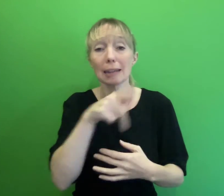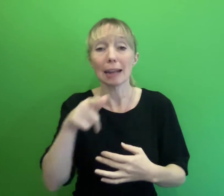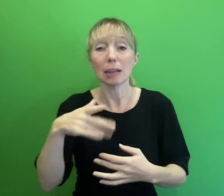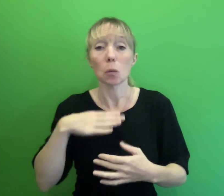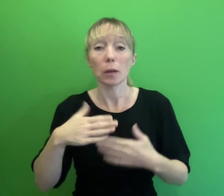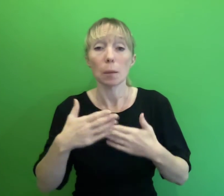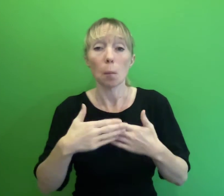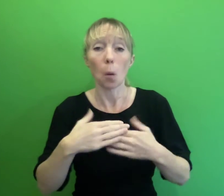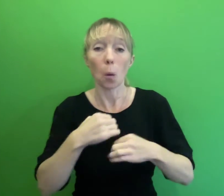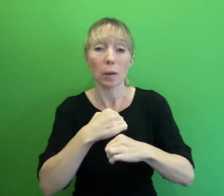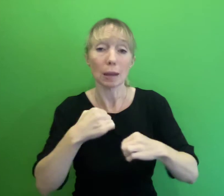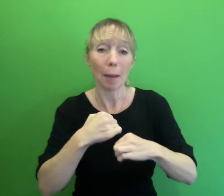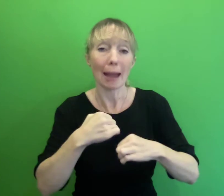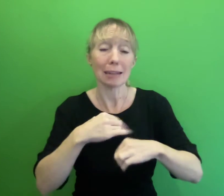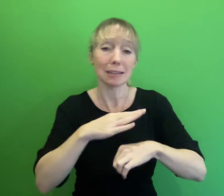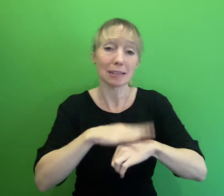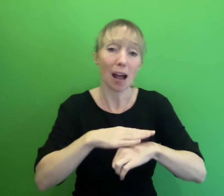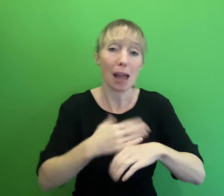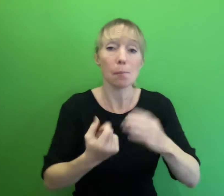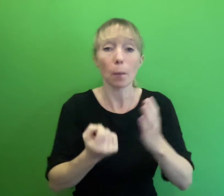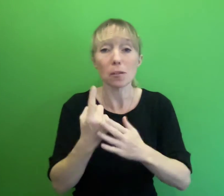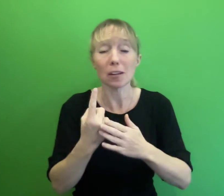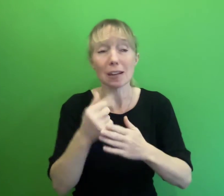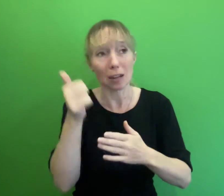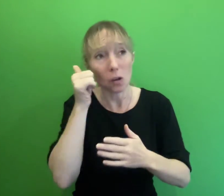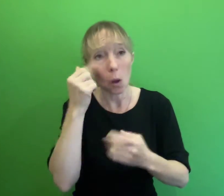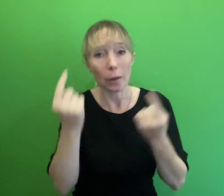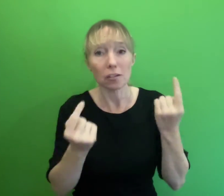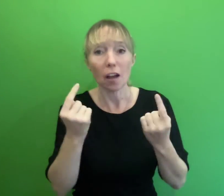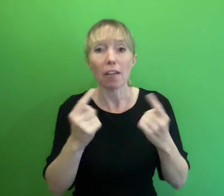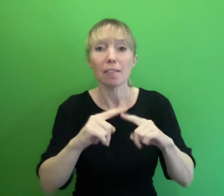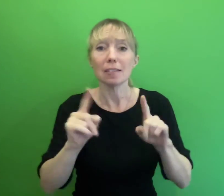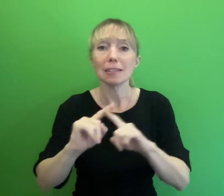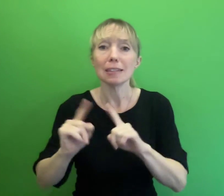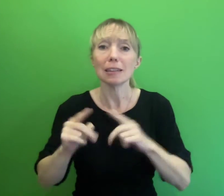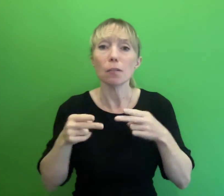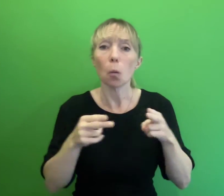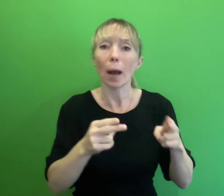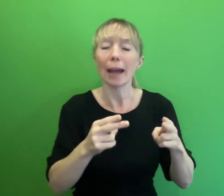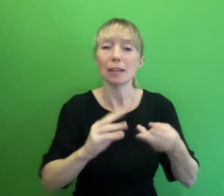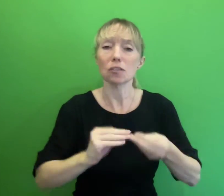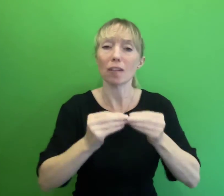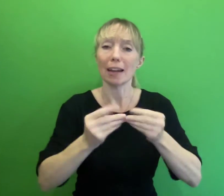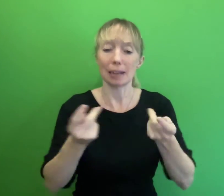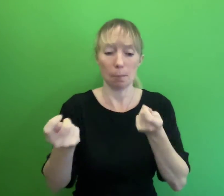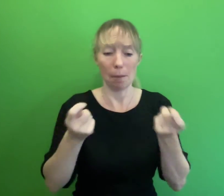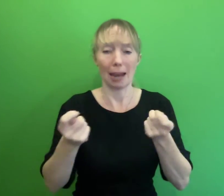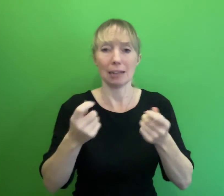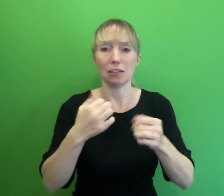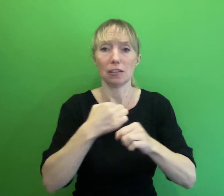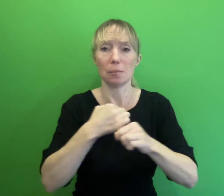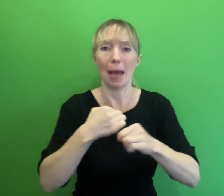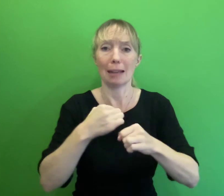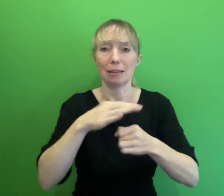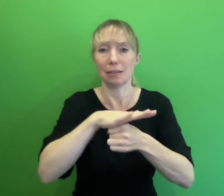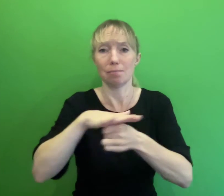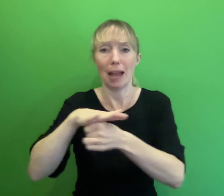to get to know one another in a variety of ways. Creating managed spaces for these types of connection is valuable, and